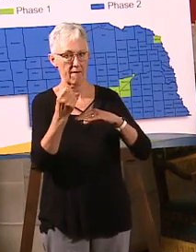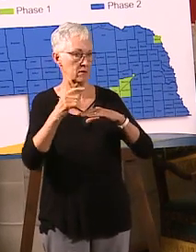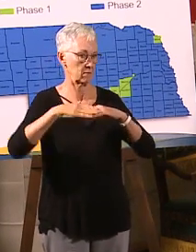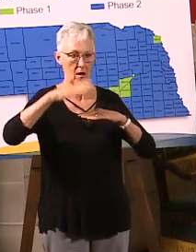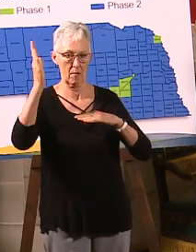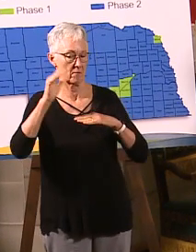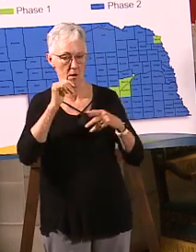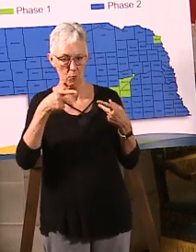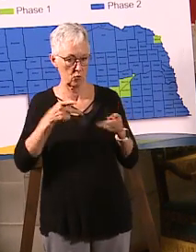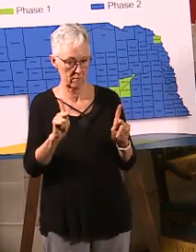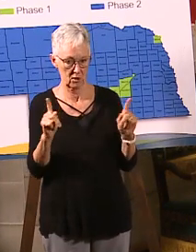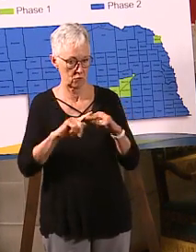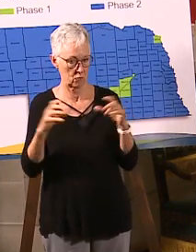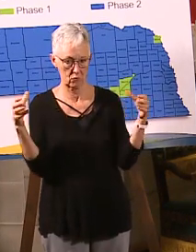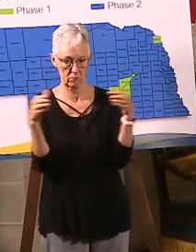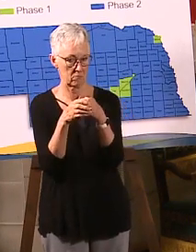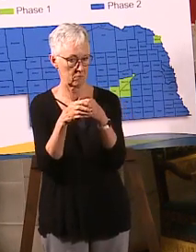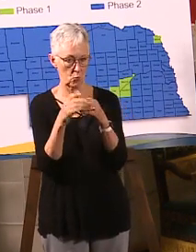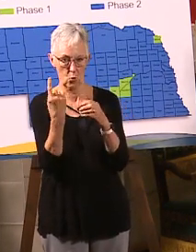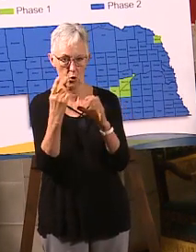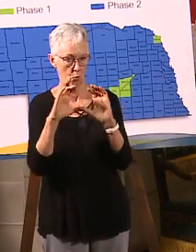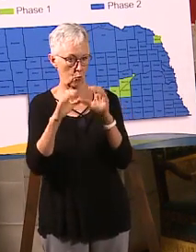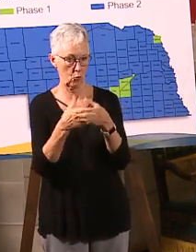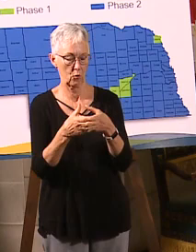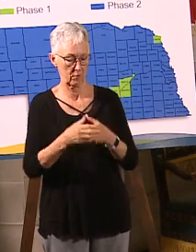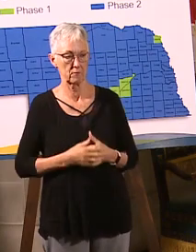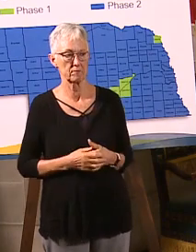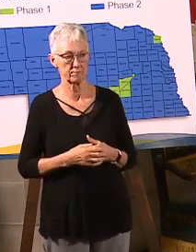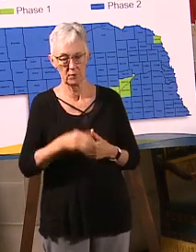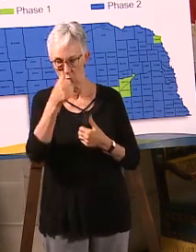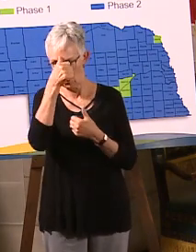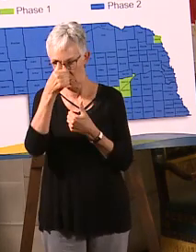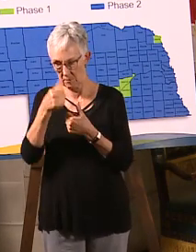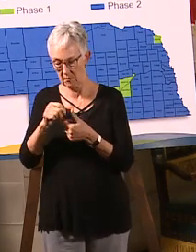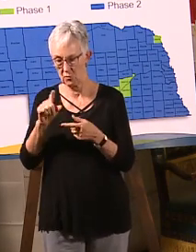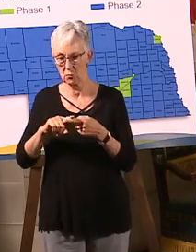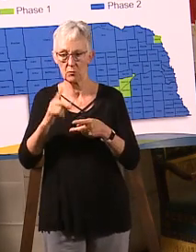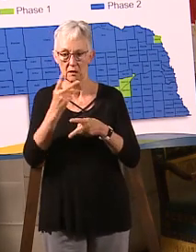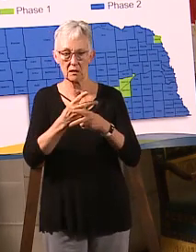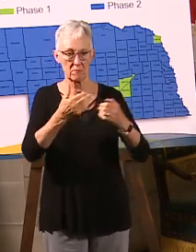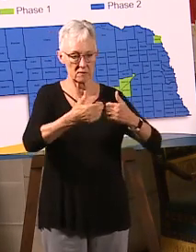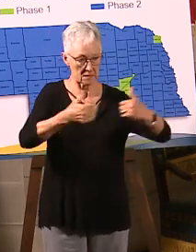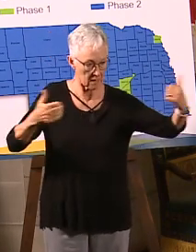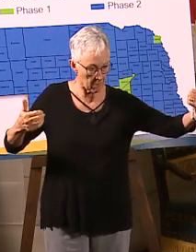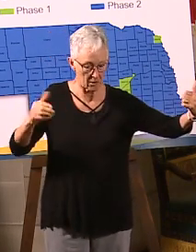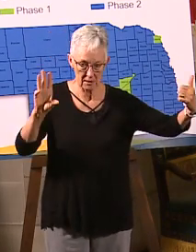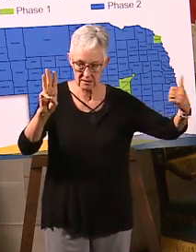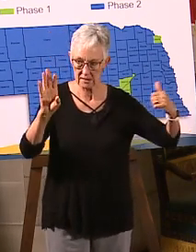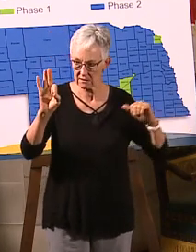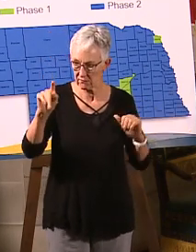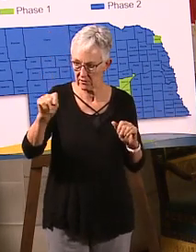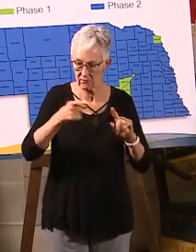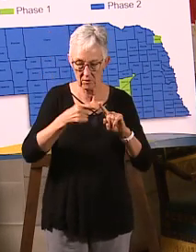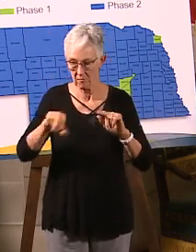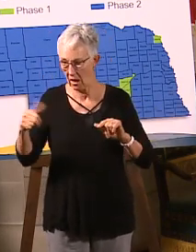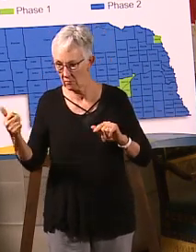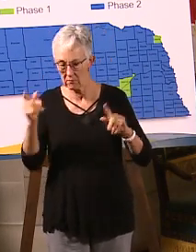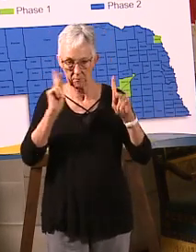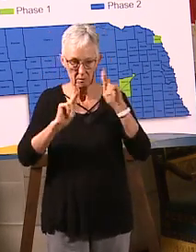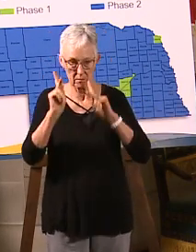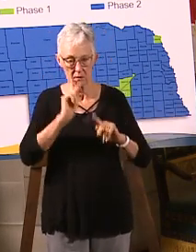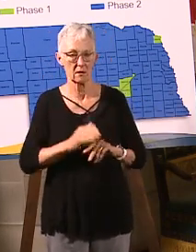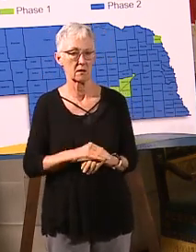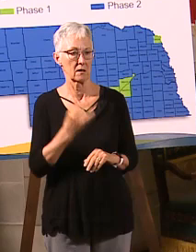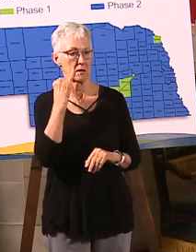everything this weekend. So please keep remembering all those good hygiene, 6 feet distance. If you're gonna go to a store or someplace like